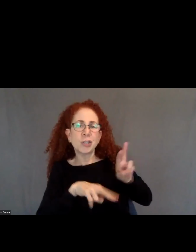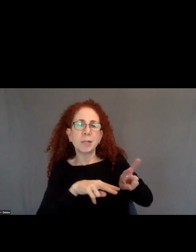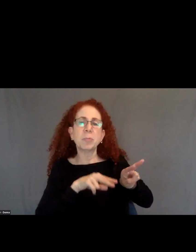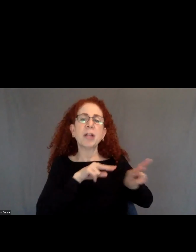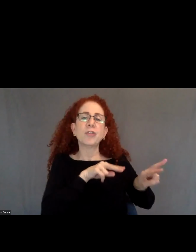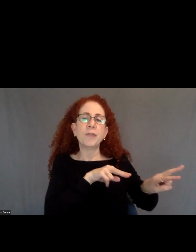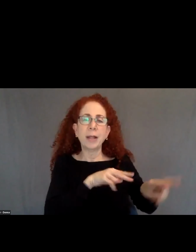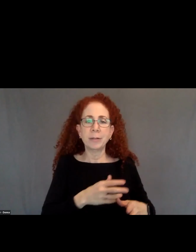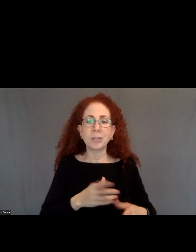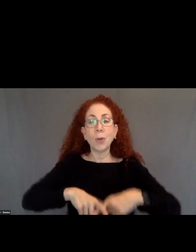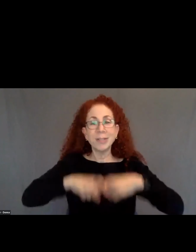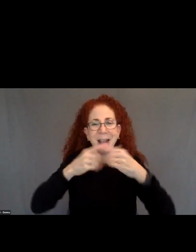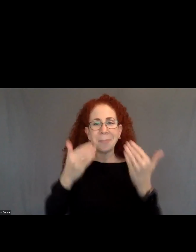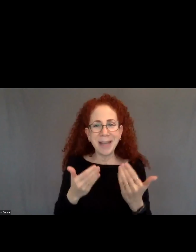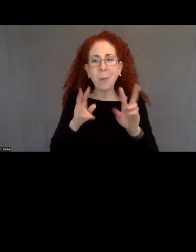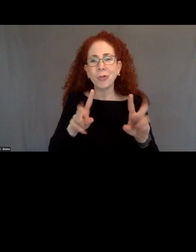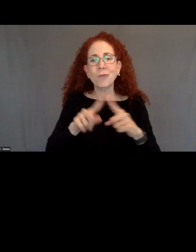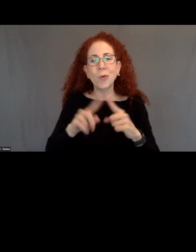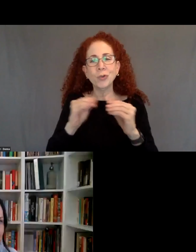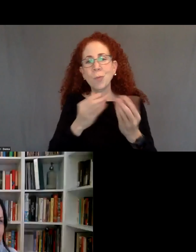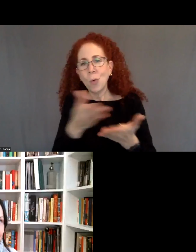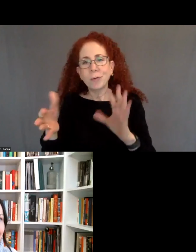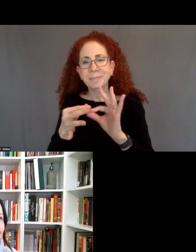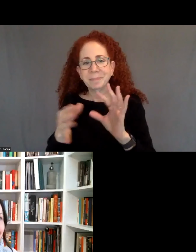from our commentator, Leah Samples. Thank you.